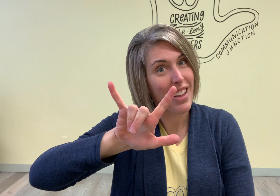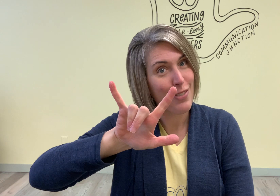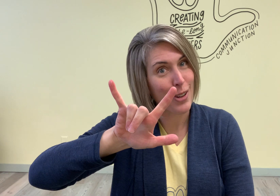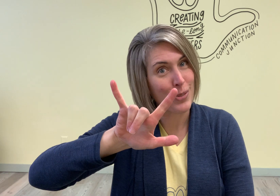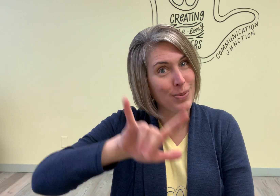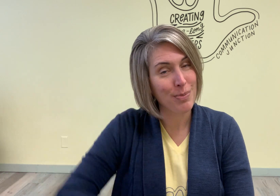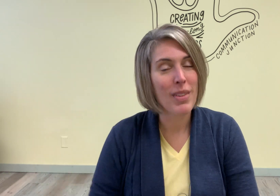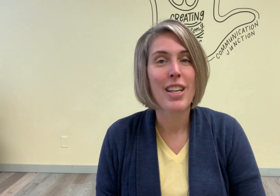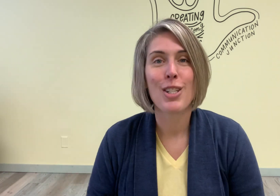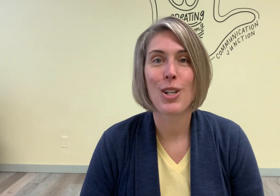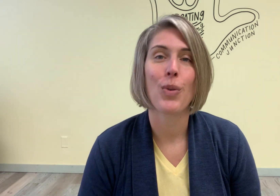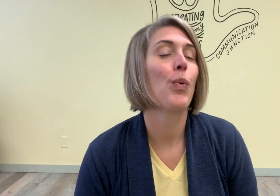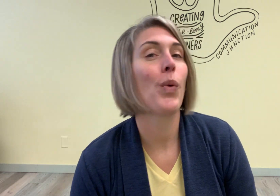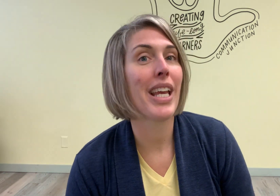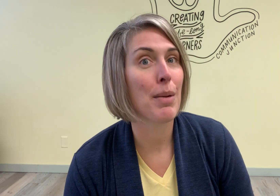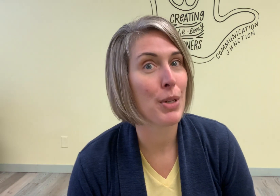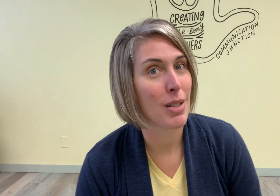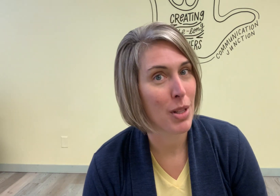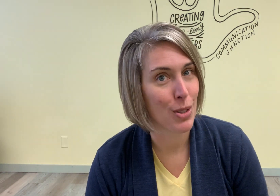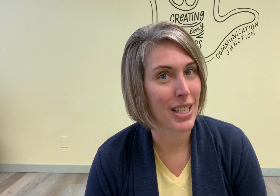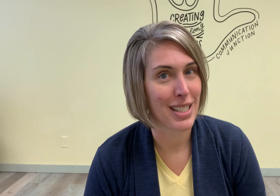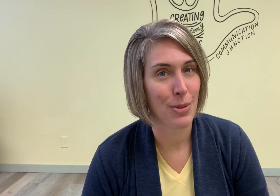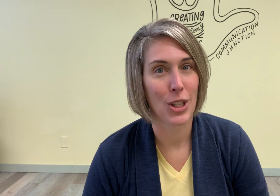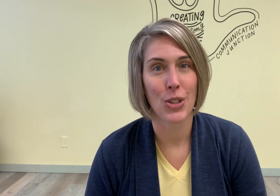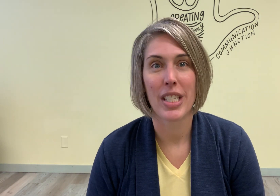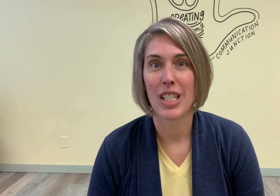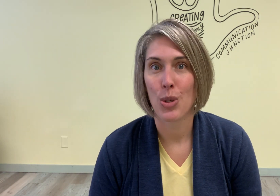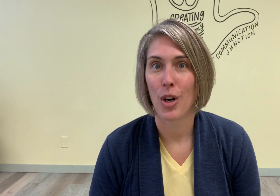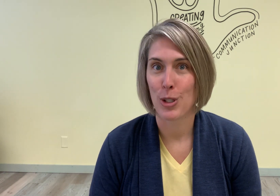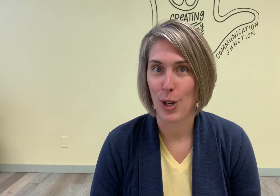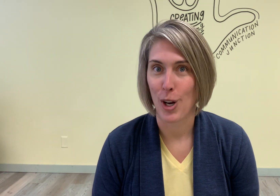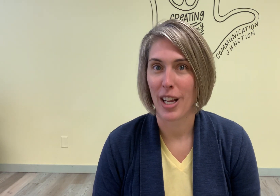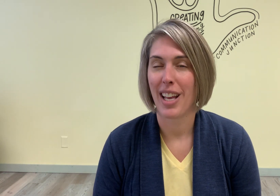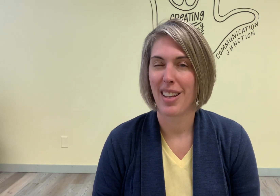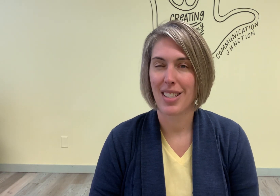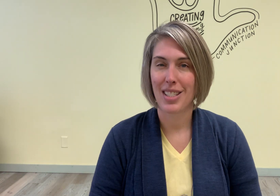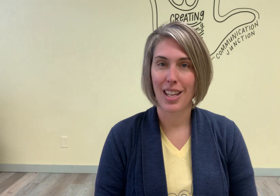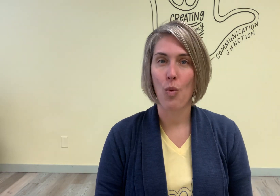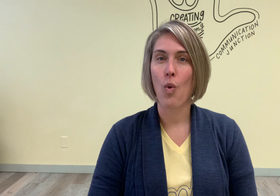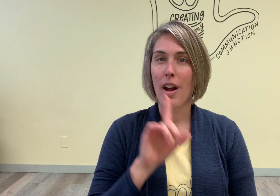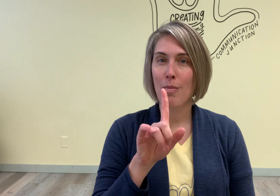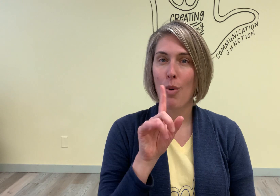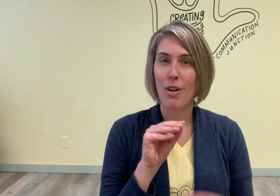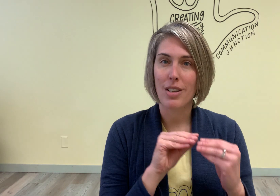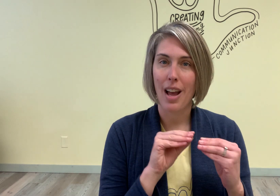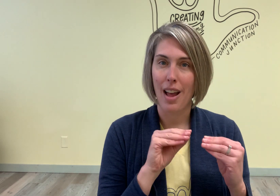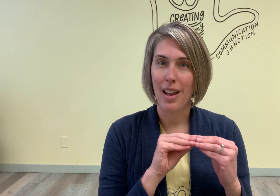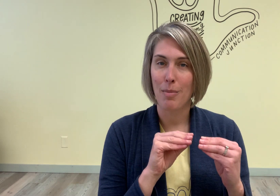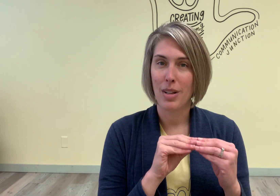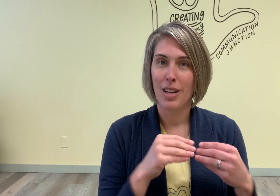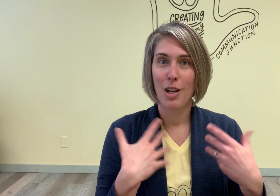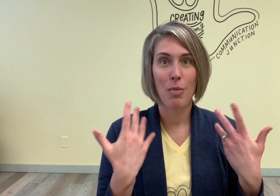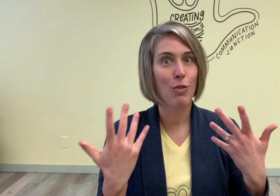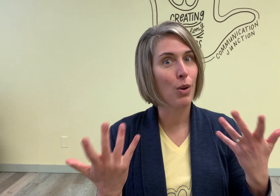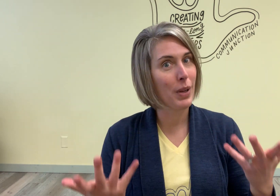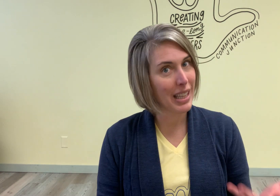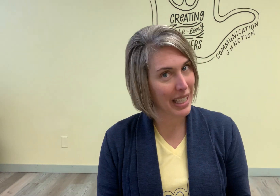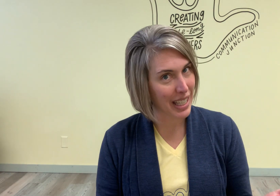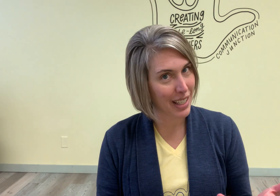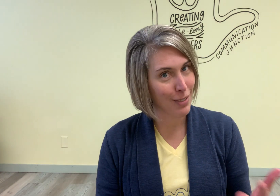you. So we can put some of those signs that we learned into our song. I like to sing it one more time before we leave